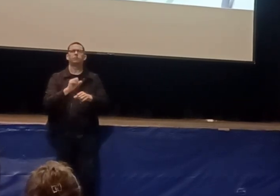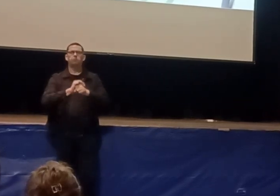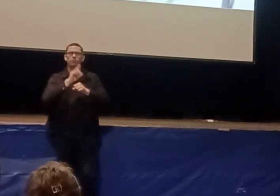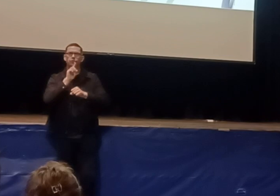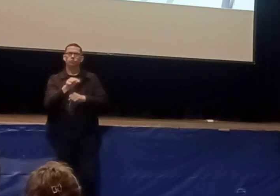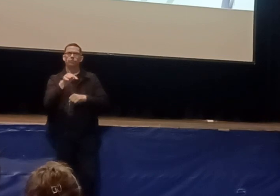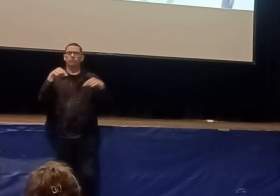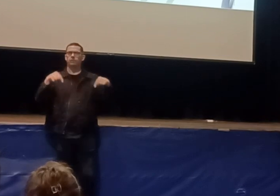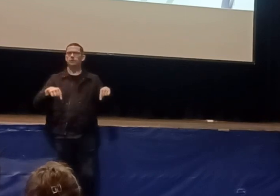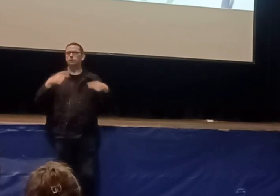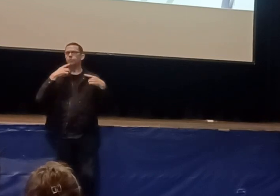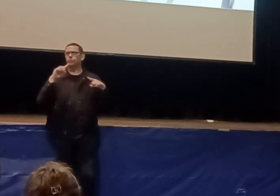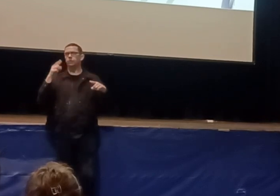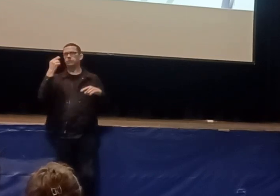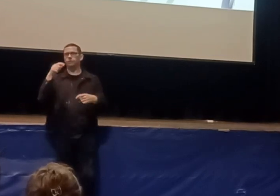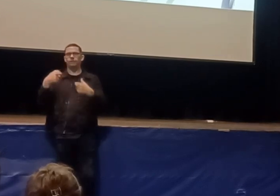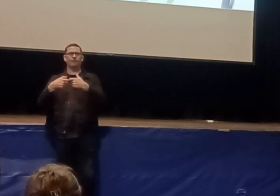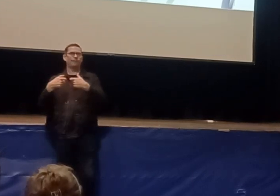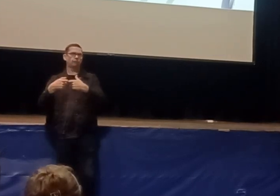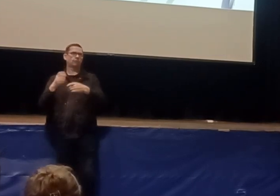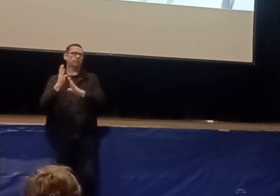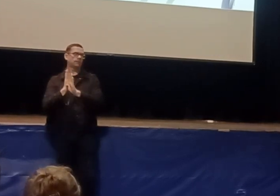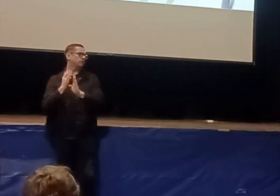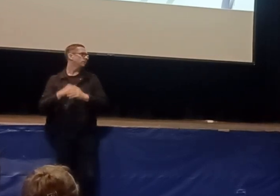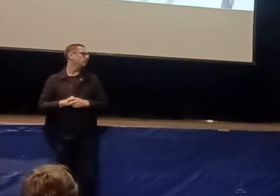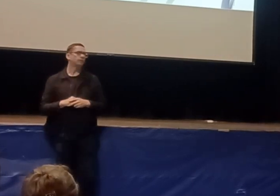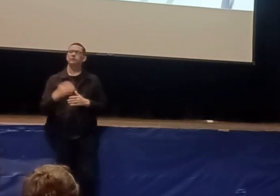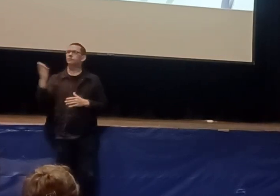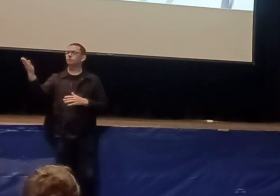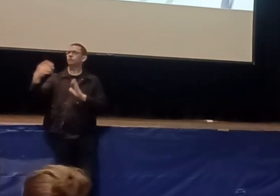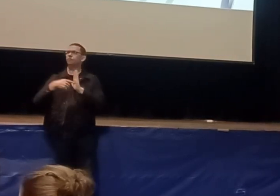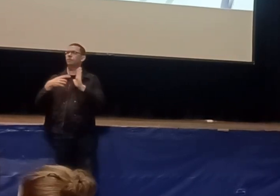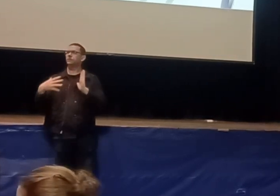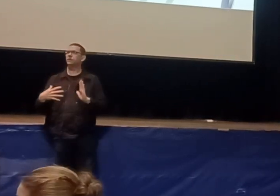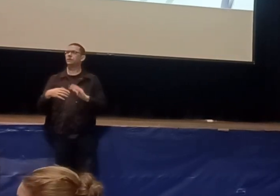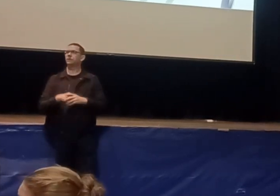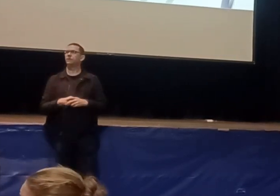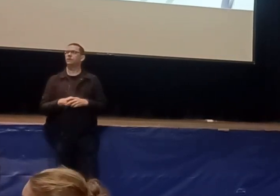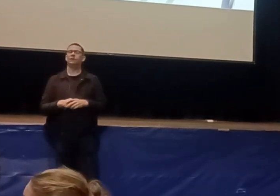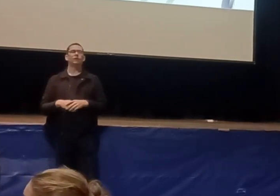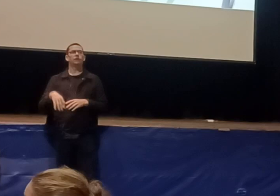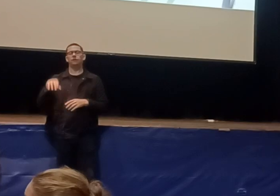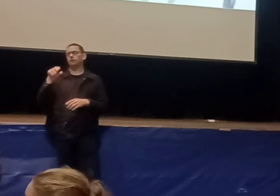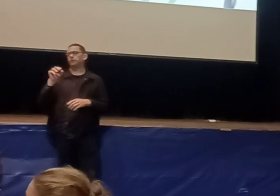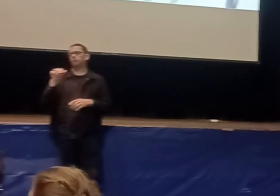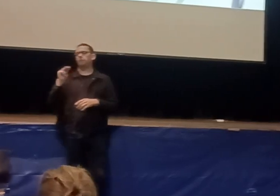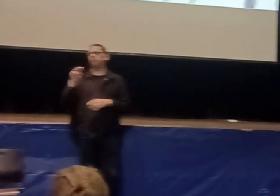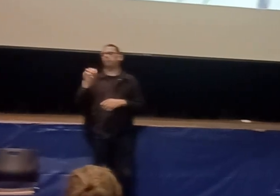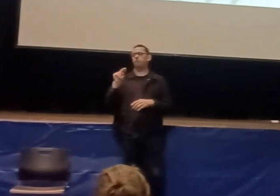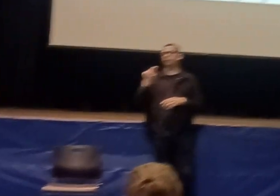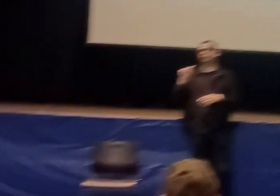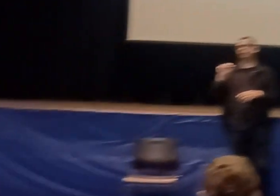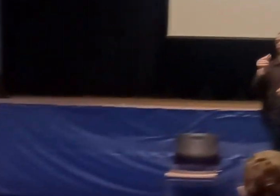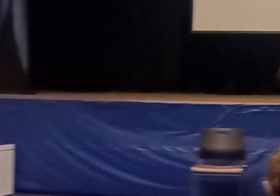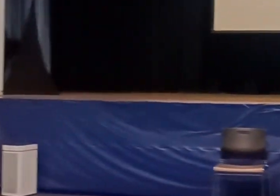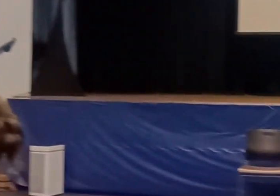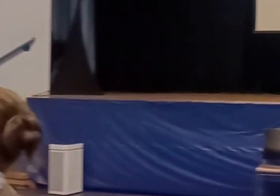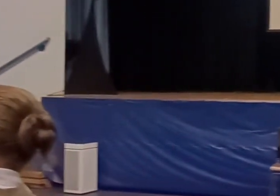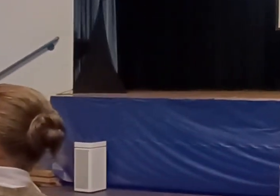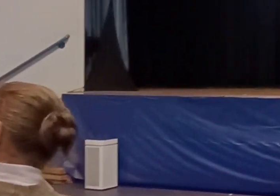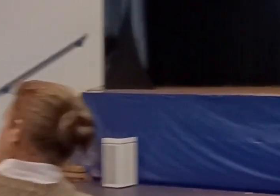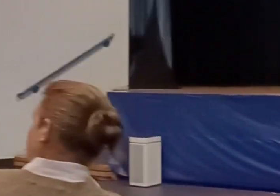is going to work for those electric buses. Representative. Hi everyone, I'm Sam Montaño. I'm the state representative for this district.